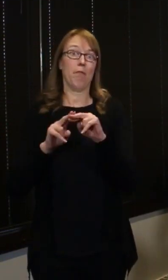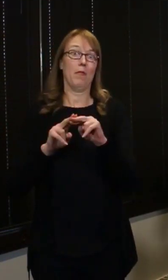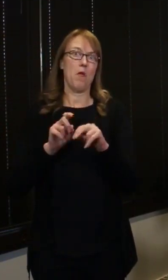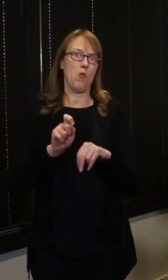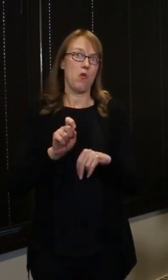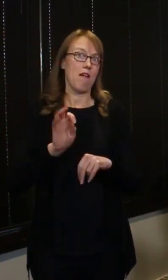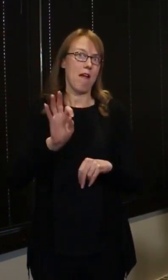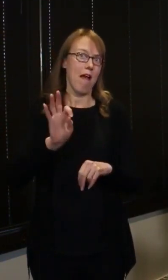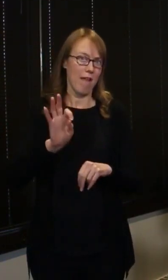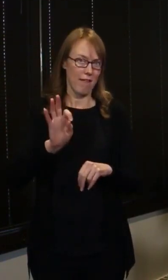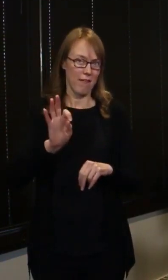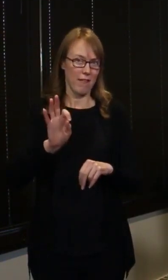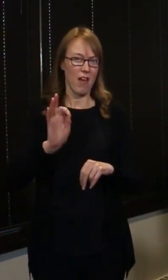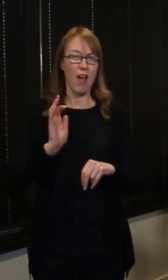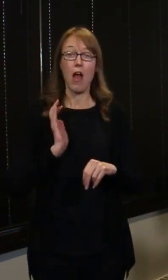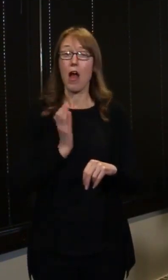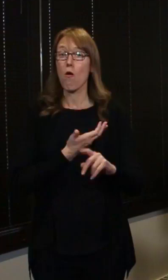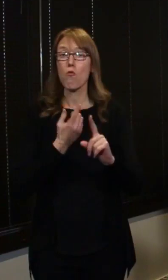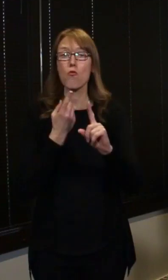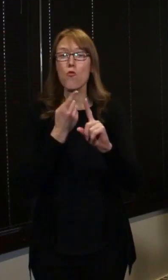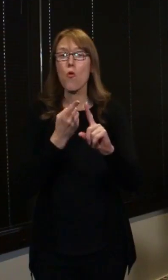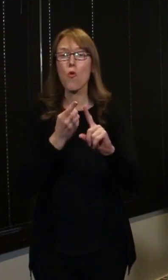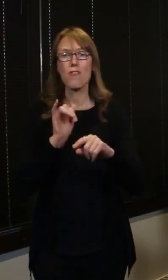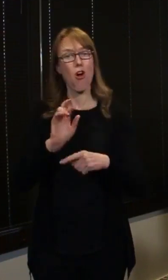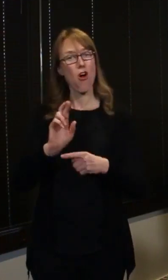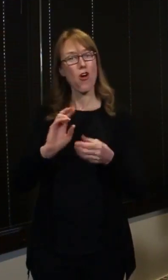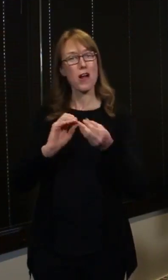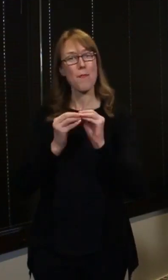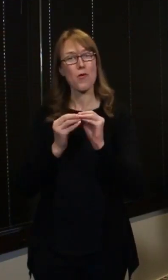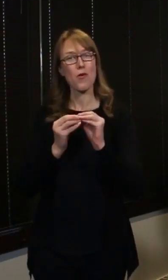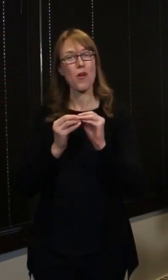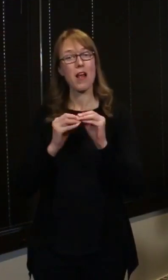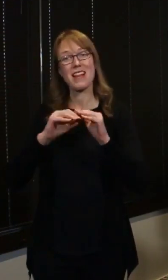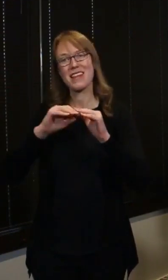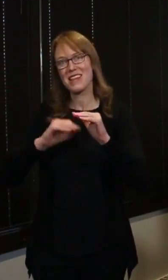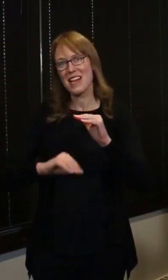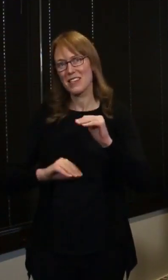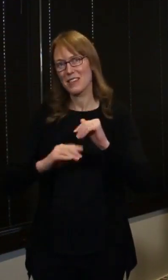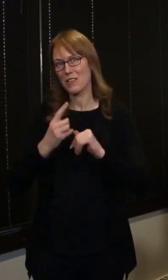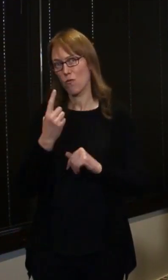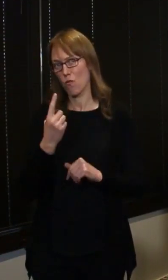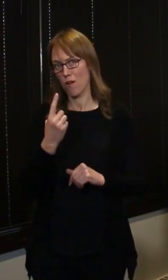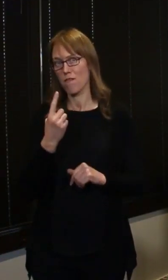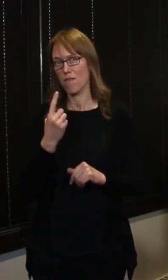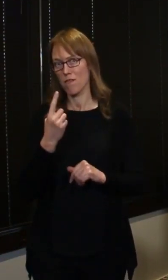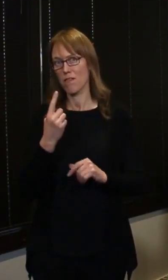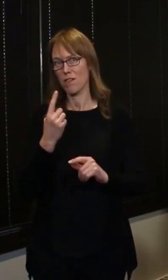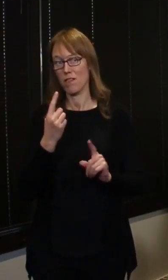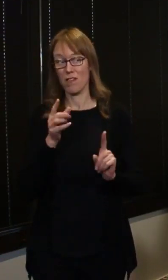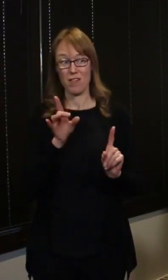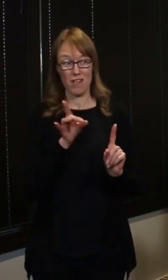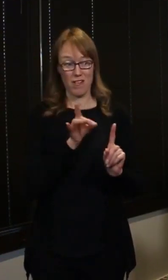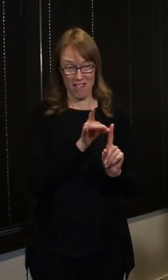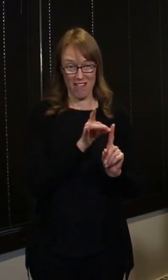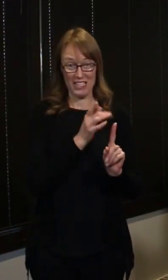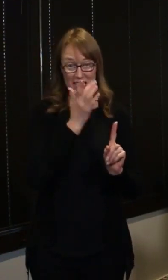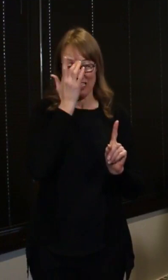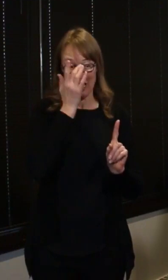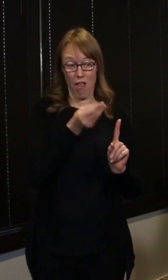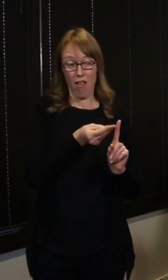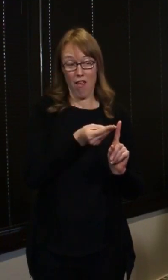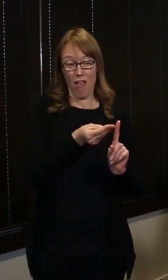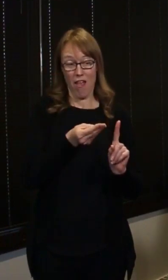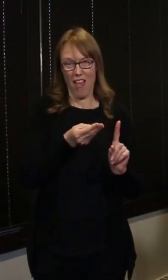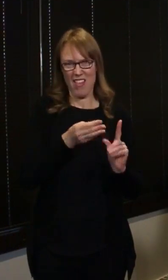And remember, we want to keep that below 1 to interrupt transmission of the virus. And so, again, doing everything that we need to do